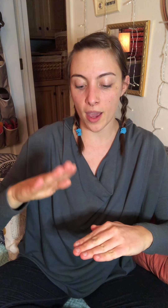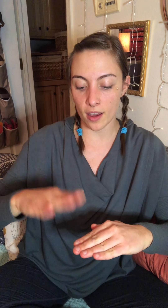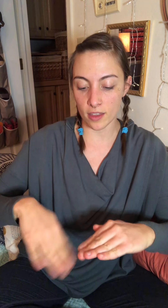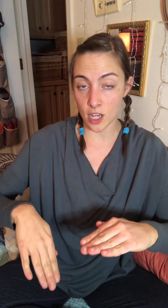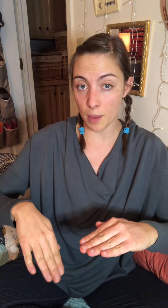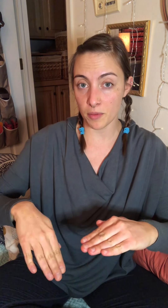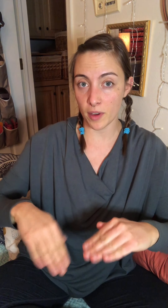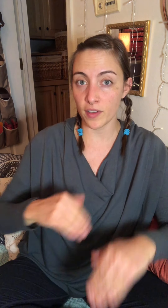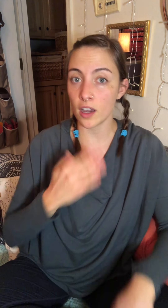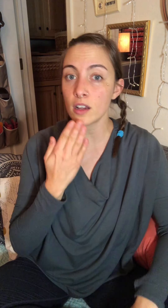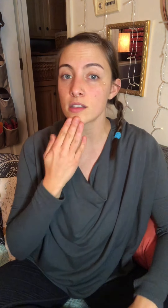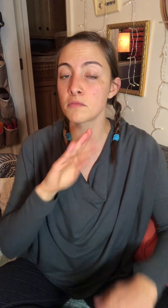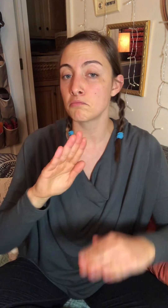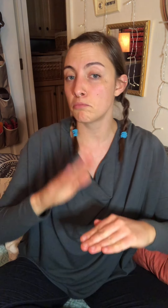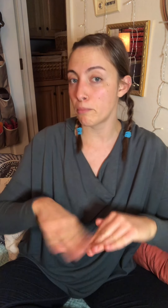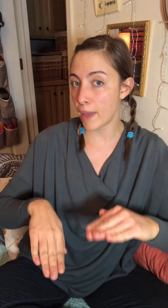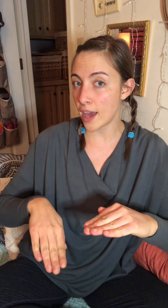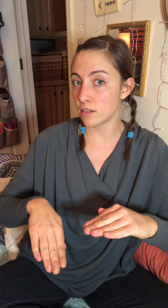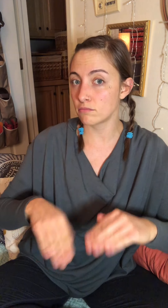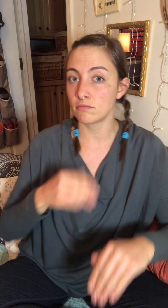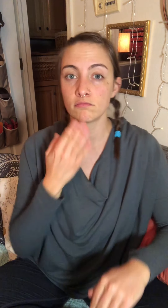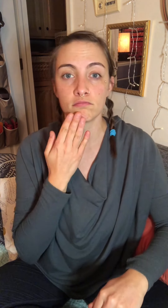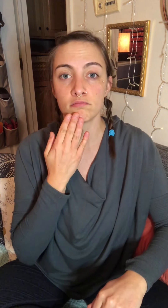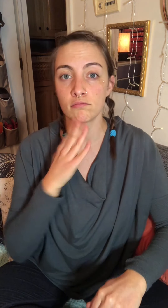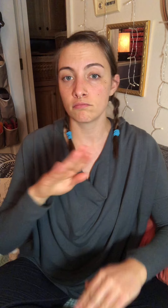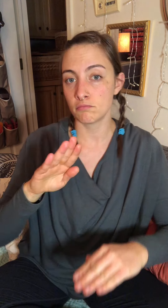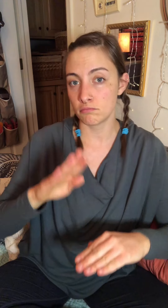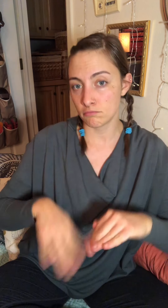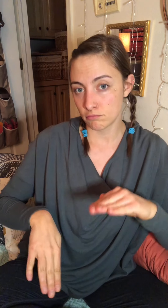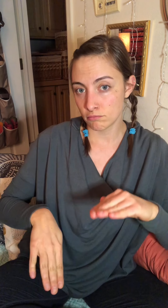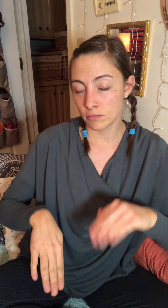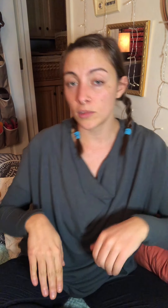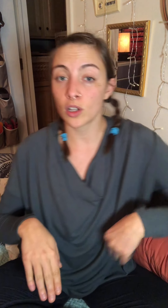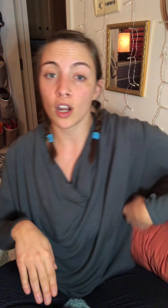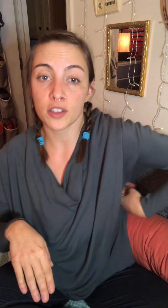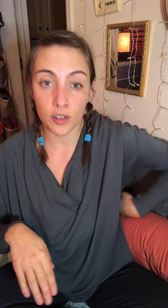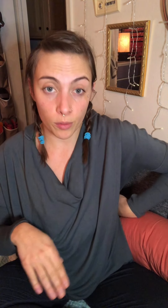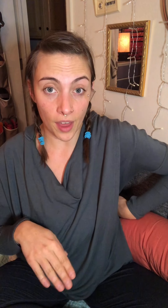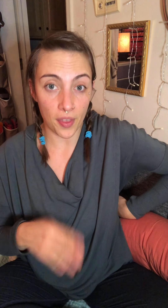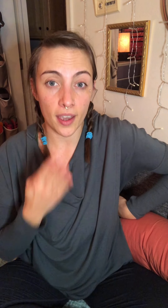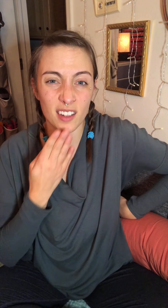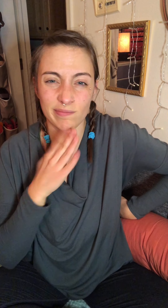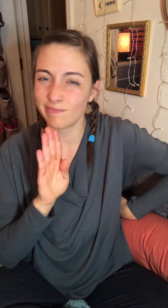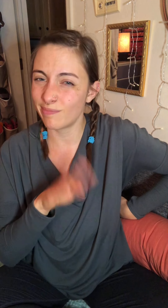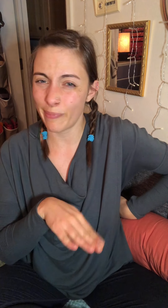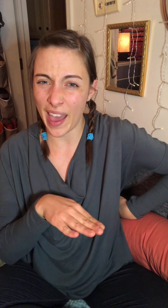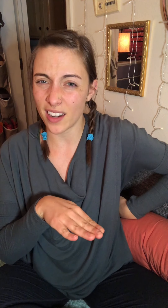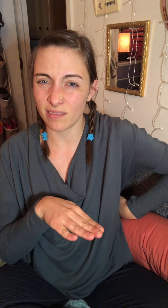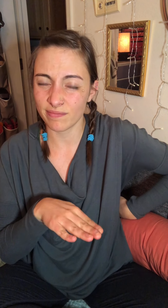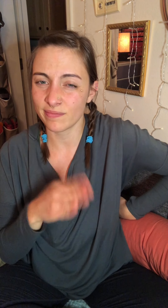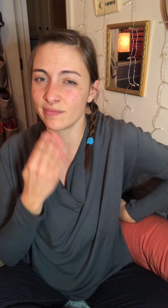the top of my fingers. Bad. You can also do it without that hand. Bad.